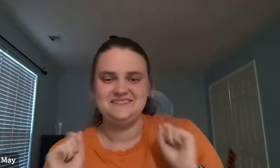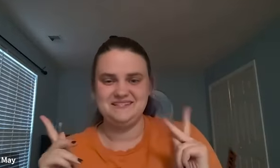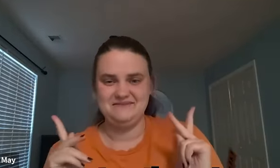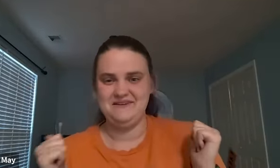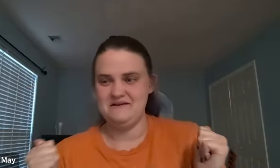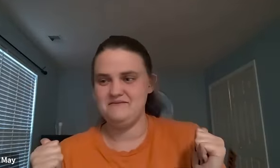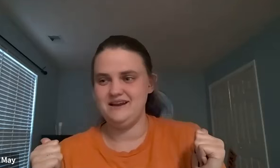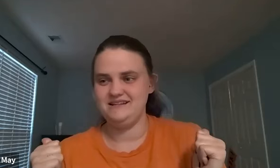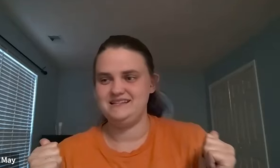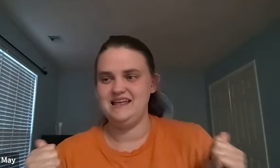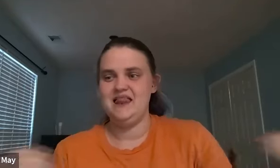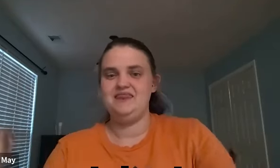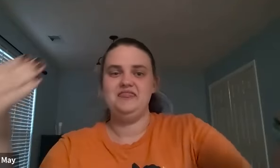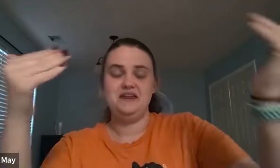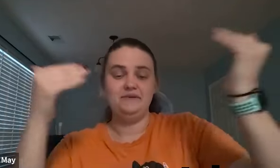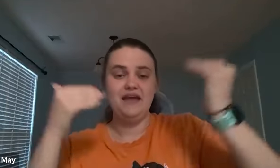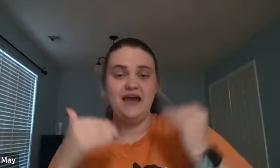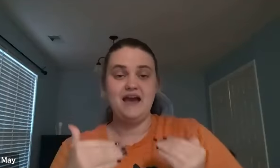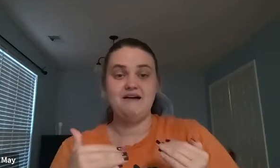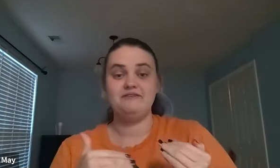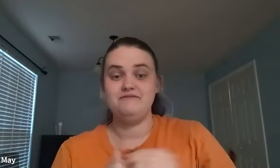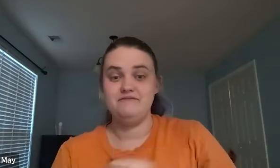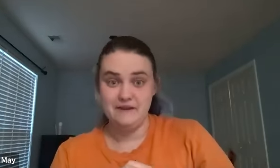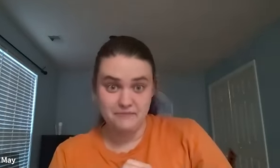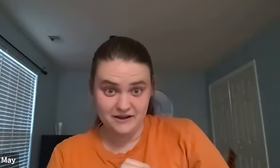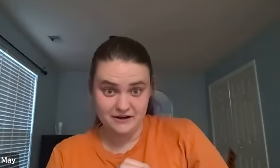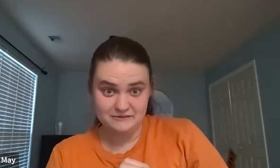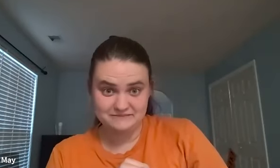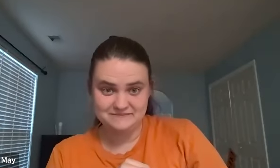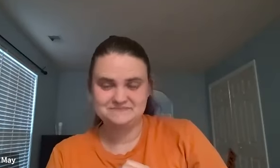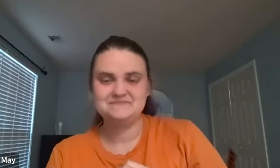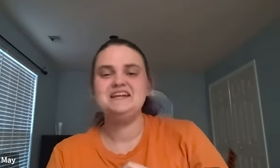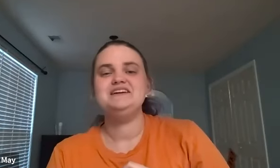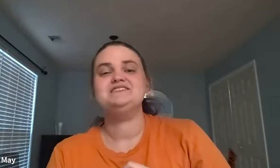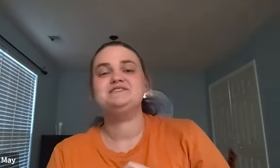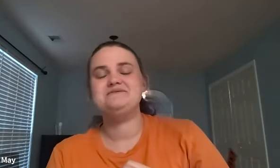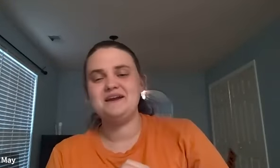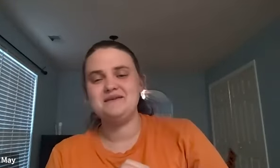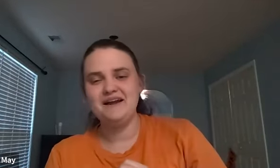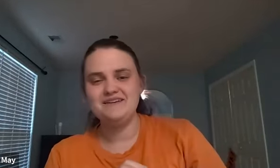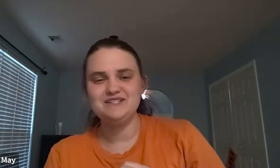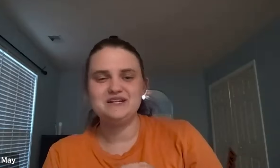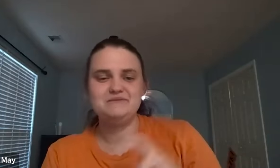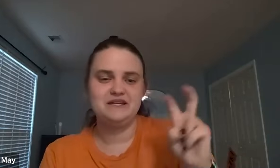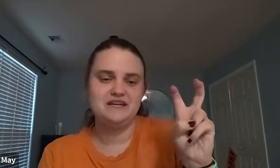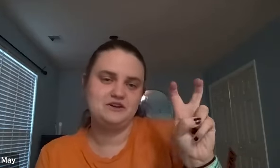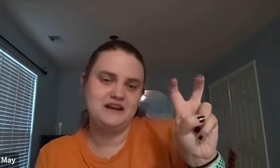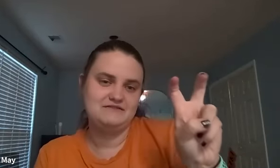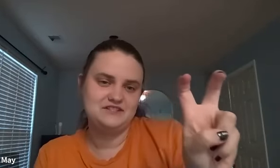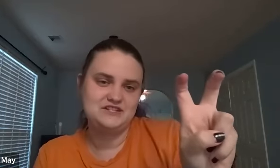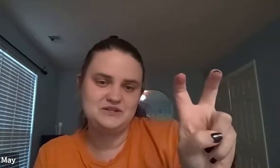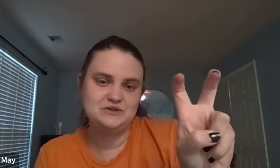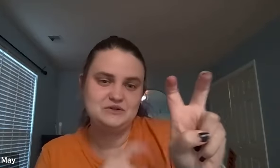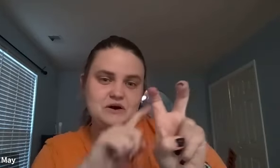So, all right. Then we have vampire. So vampire is going to be, you're going to have 2